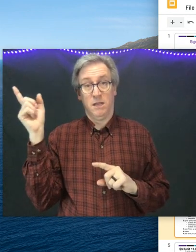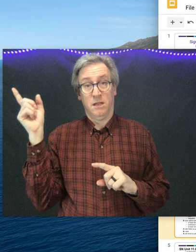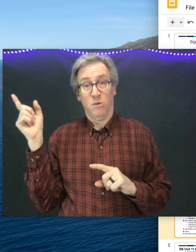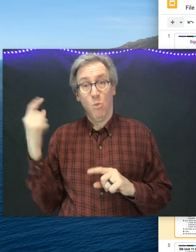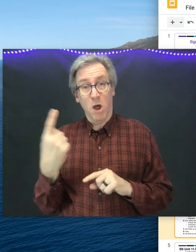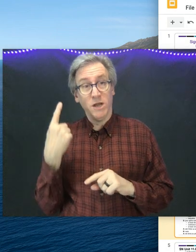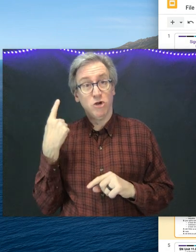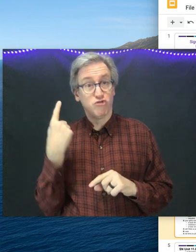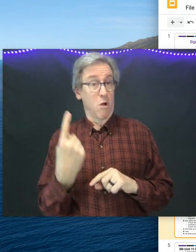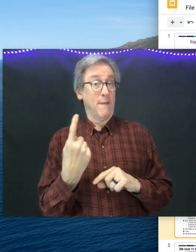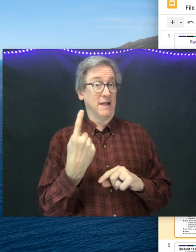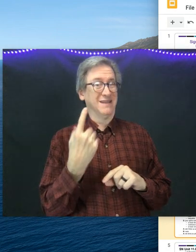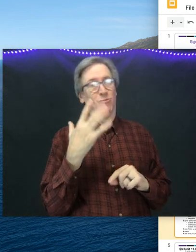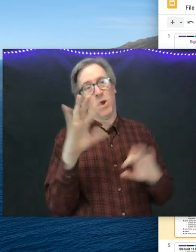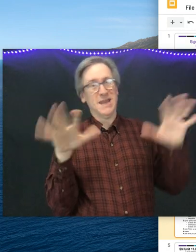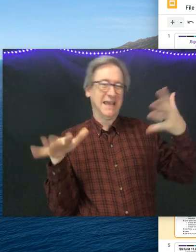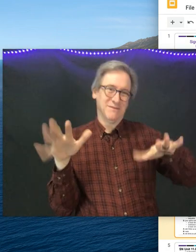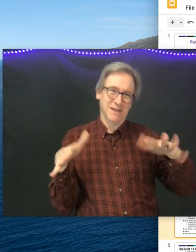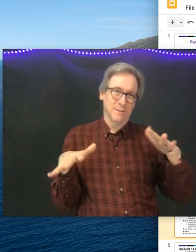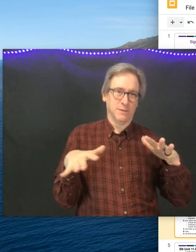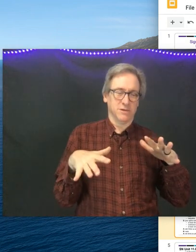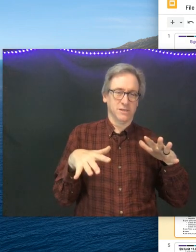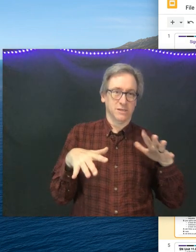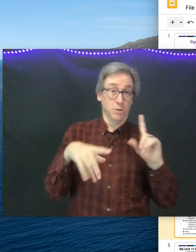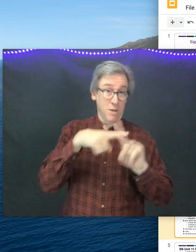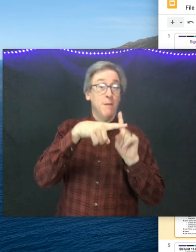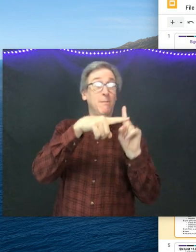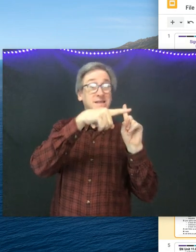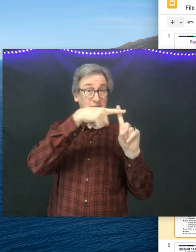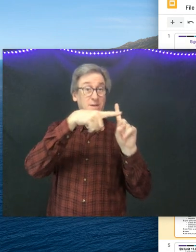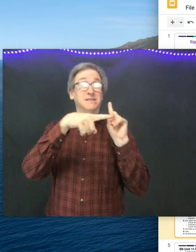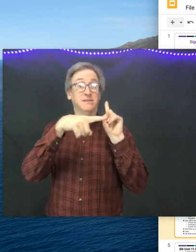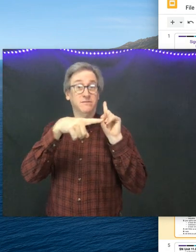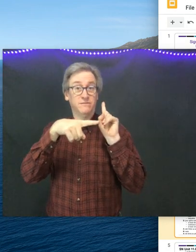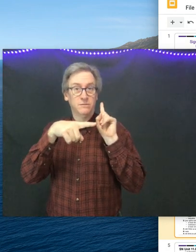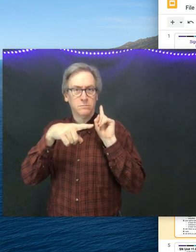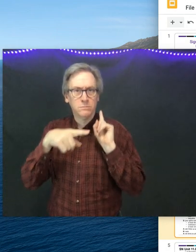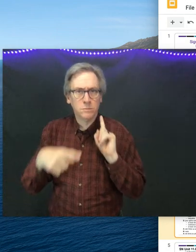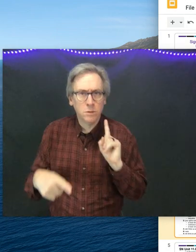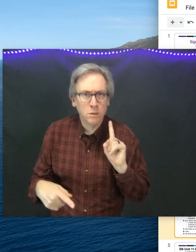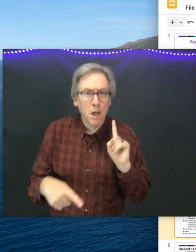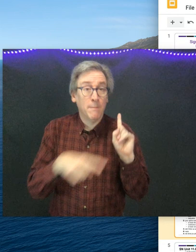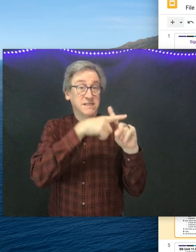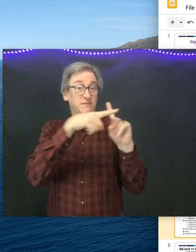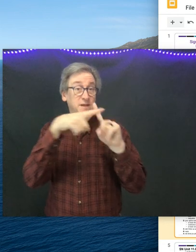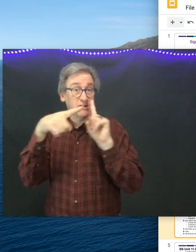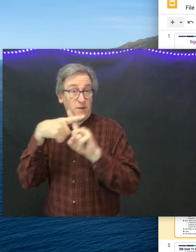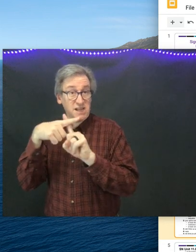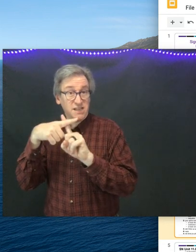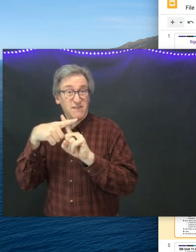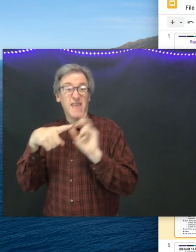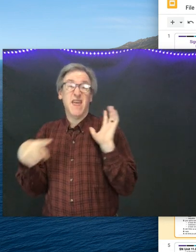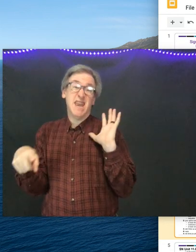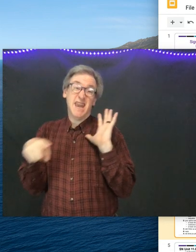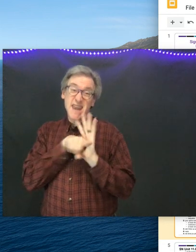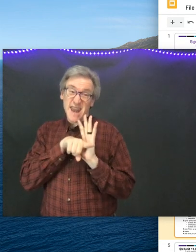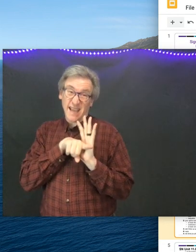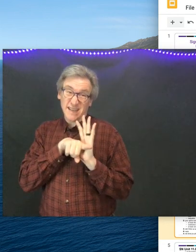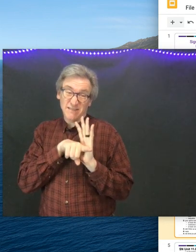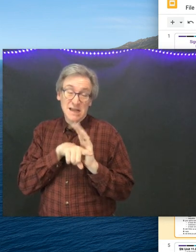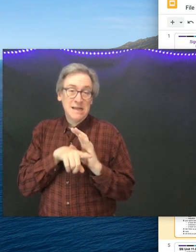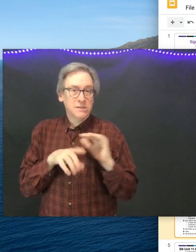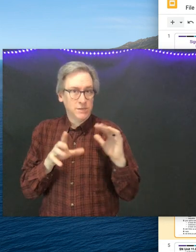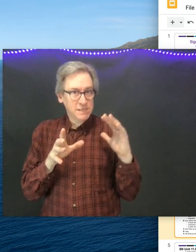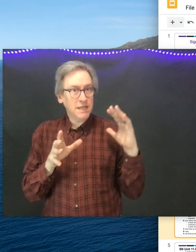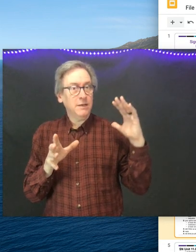Then one drawback, one negative thing about the person. So positive, positive, positive, positive, positive, and then